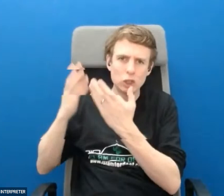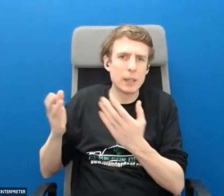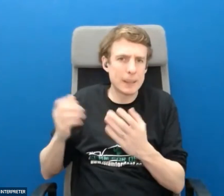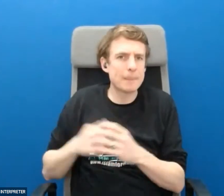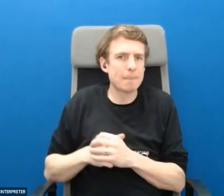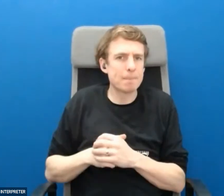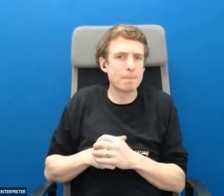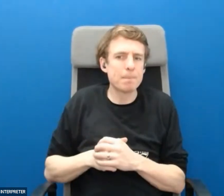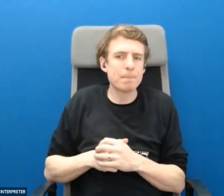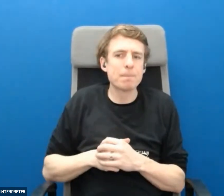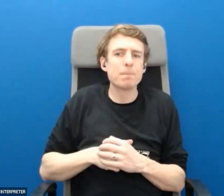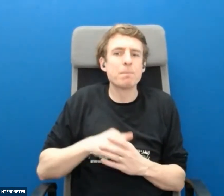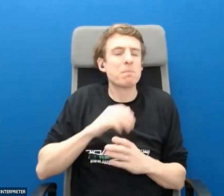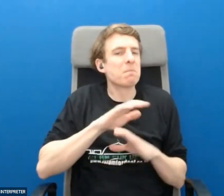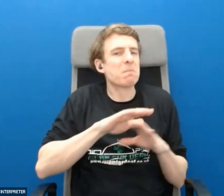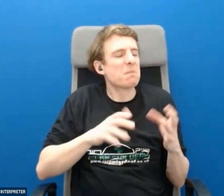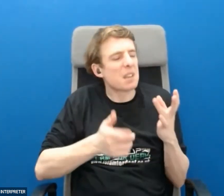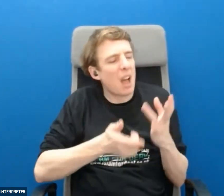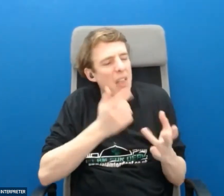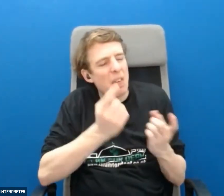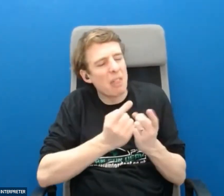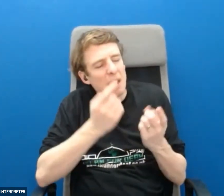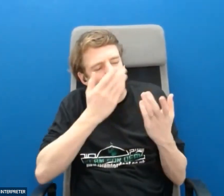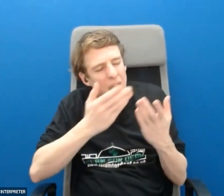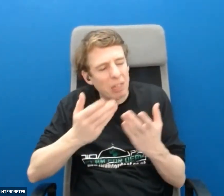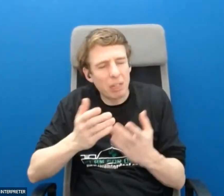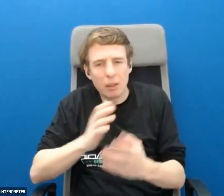Bee, and that's verse number 36.